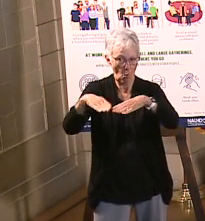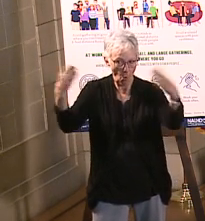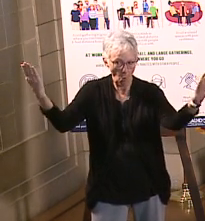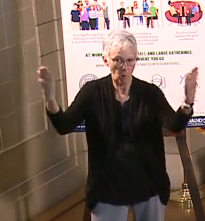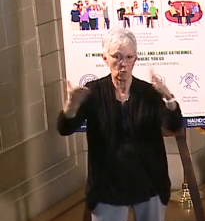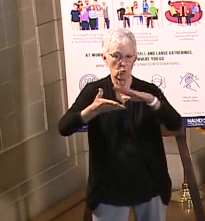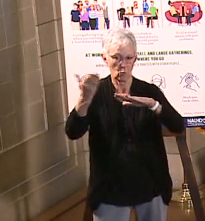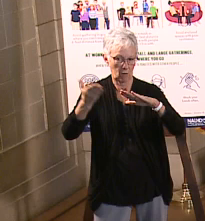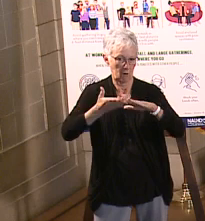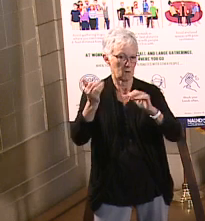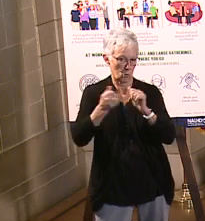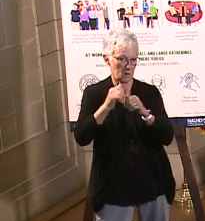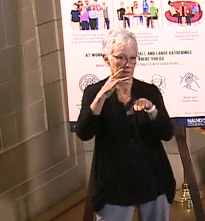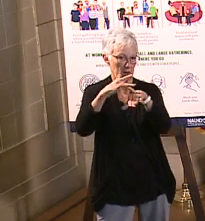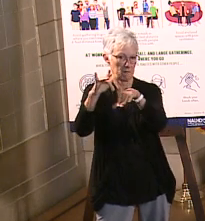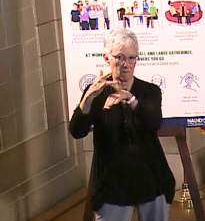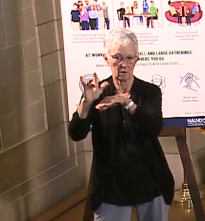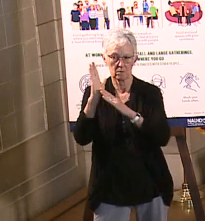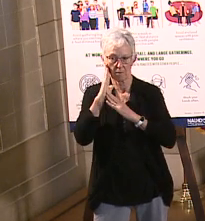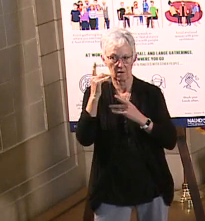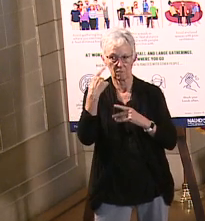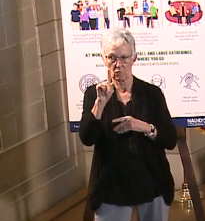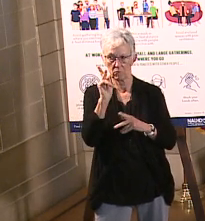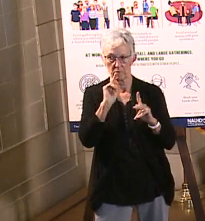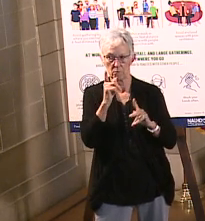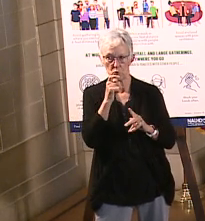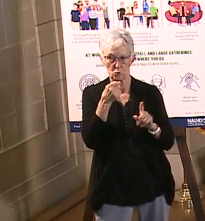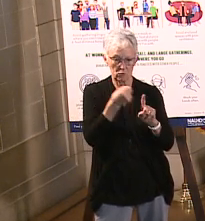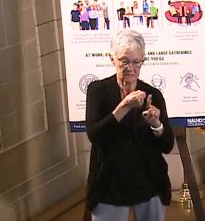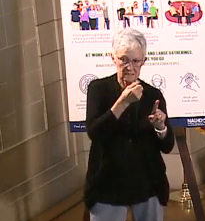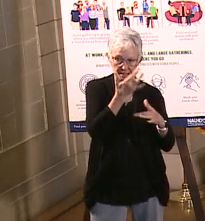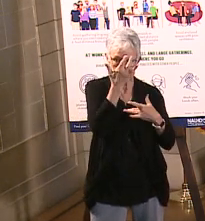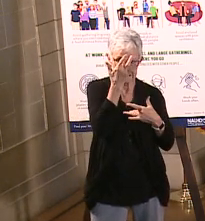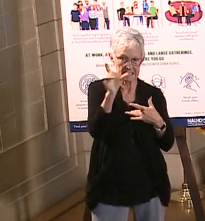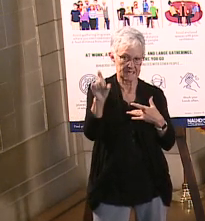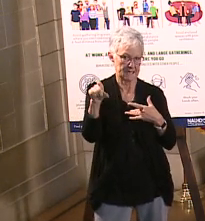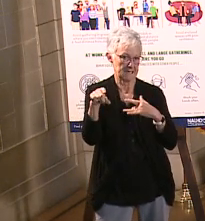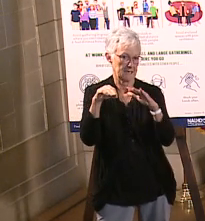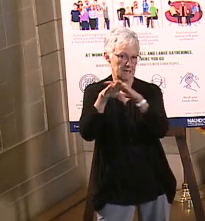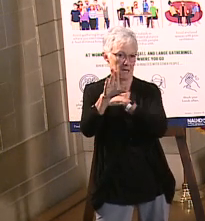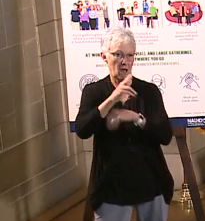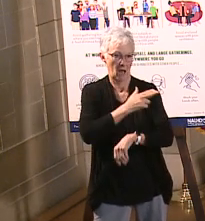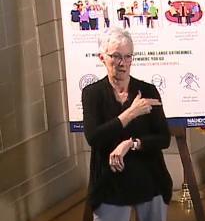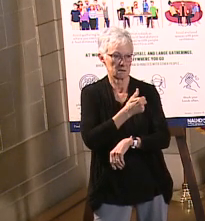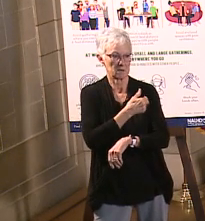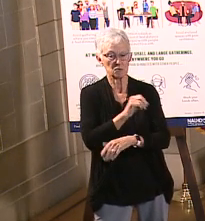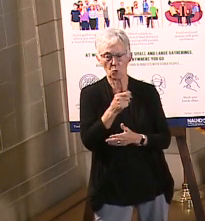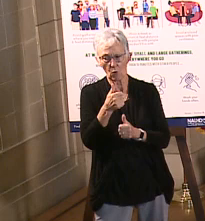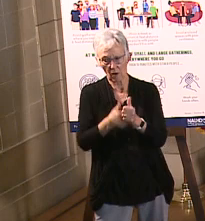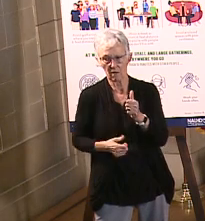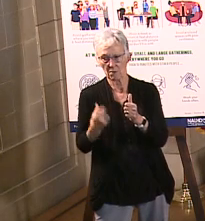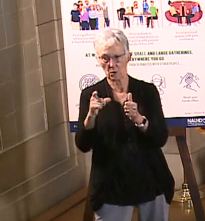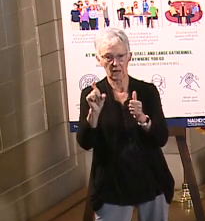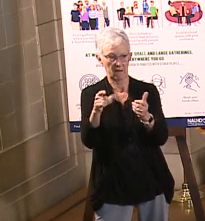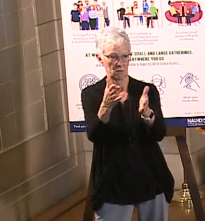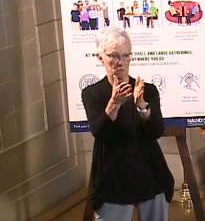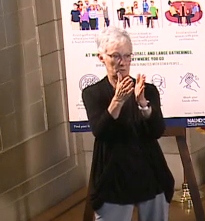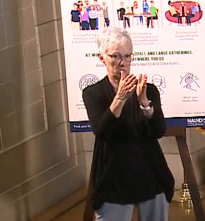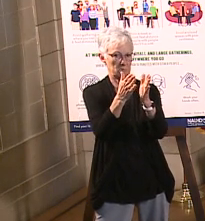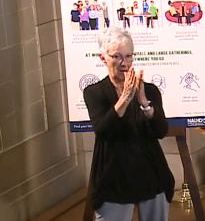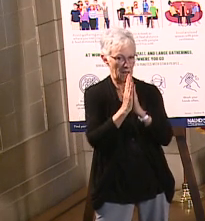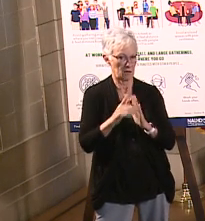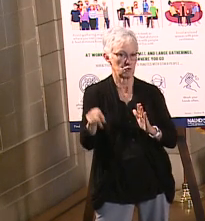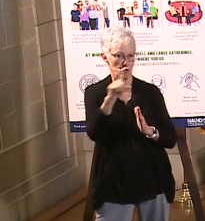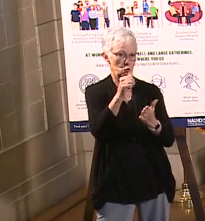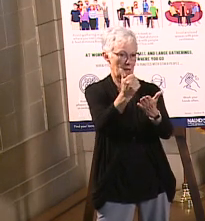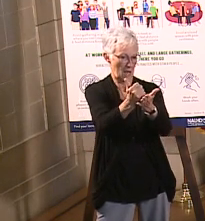that acute care. So please, everybody, pitch in to be able to help slow down the spread of the virus. Help is on the way, but